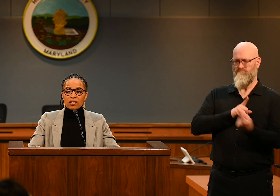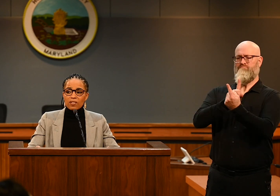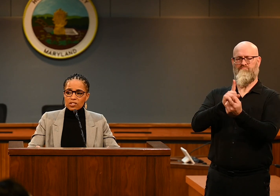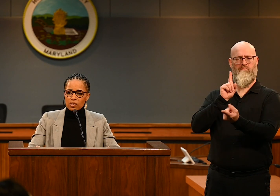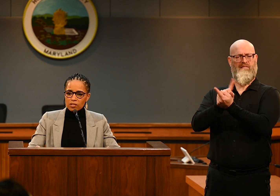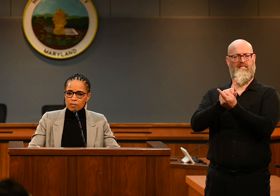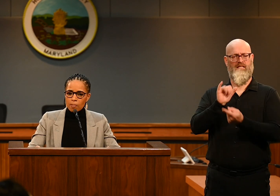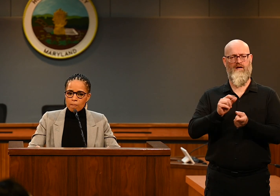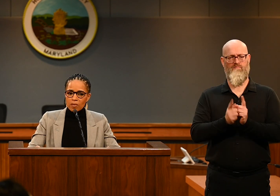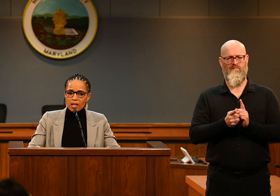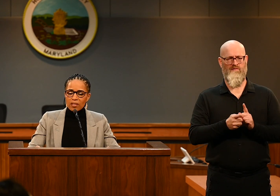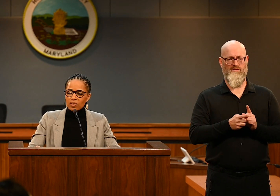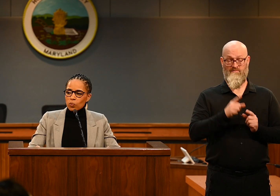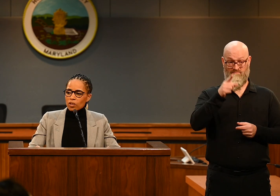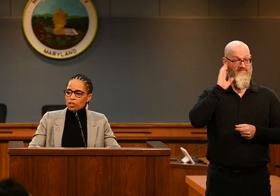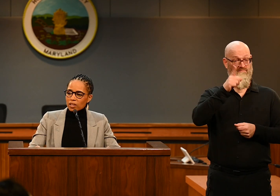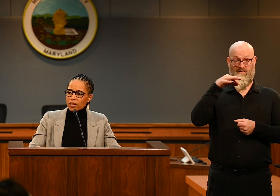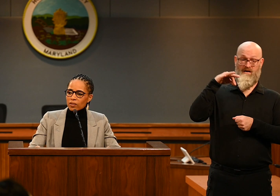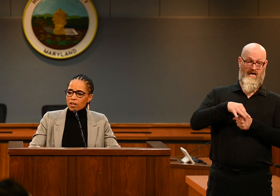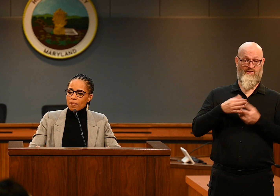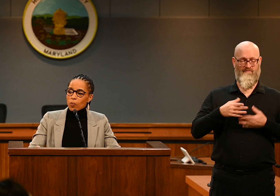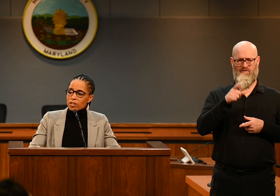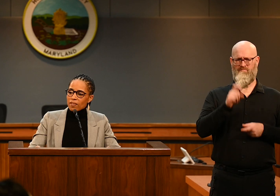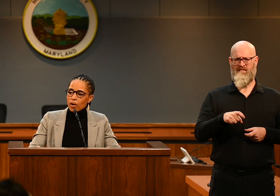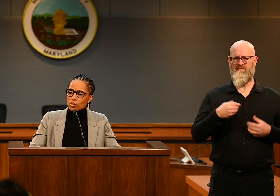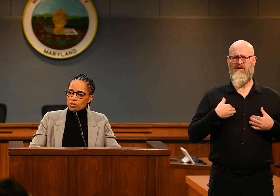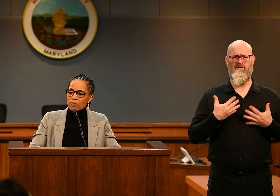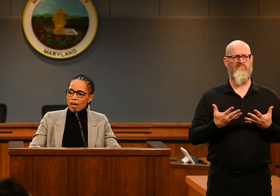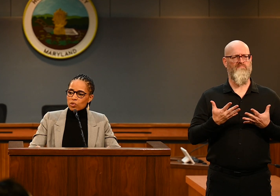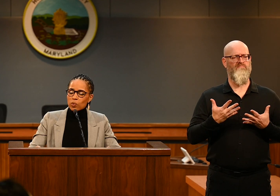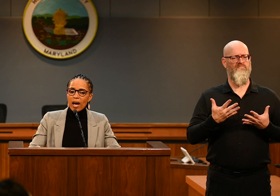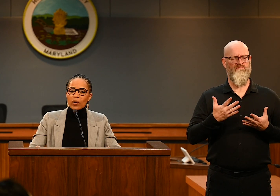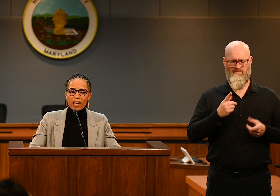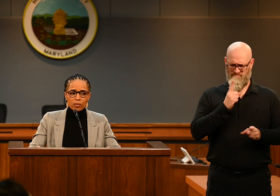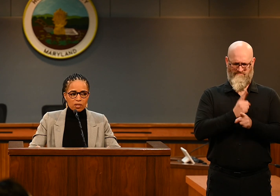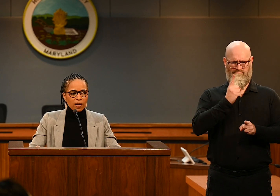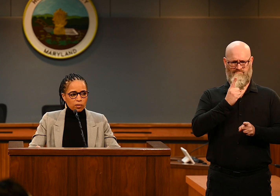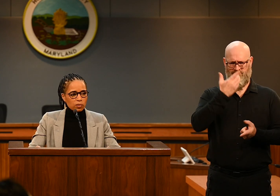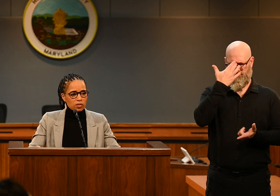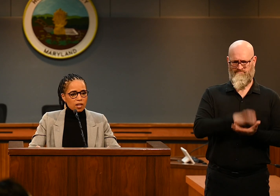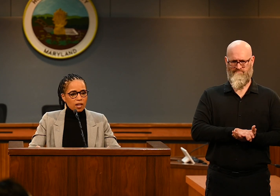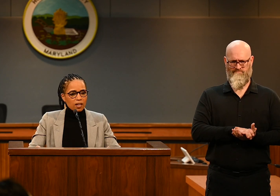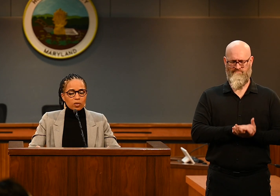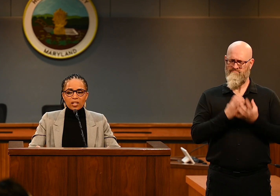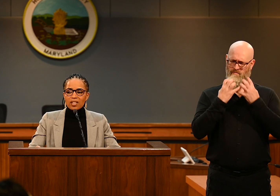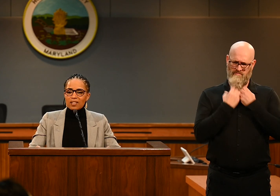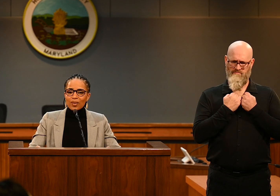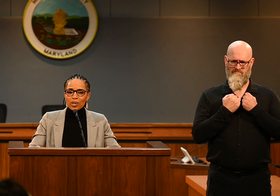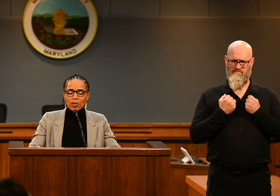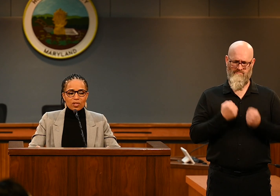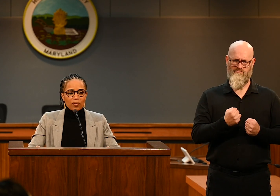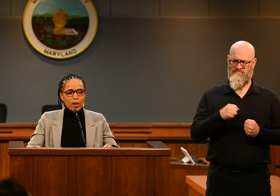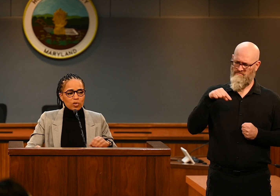have convictions. And I think that we are clear about what he values. He values what Howard County values. And so he leads